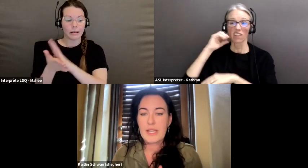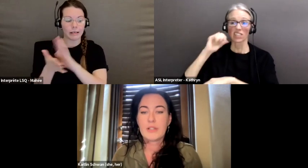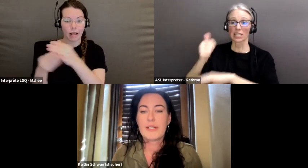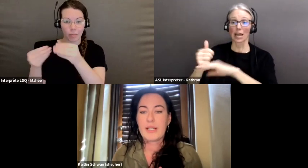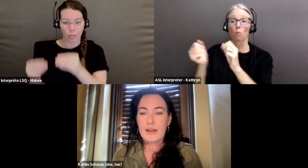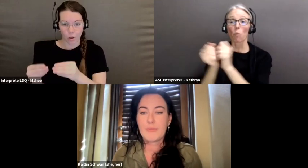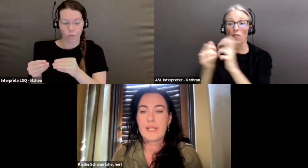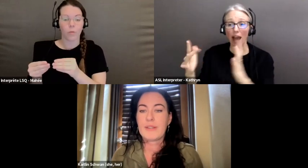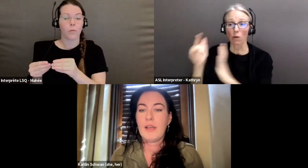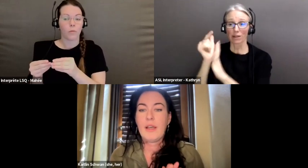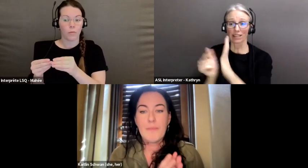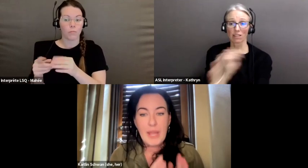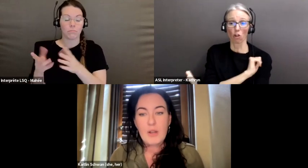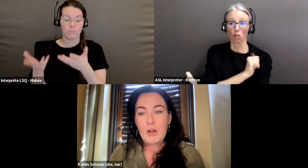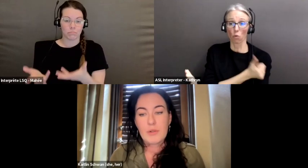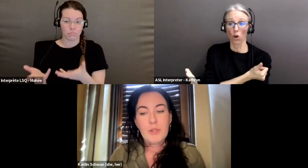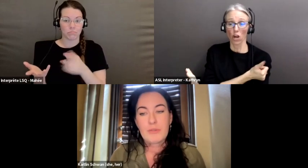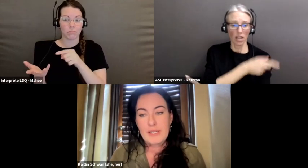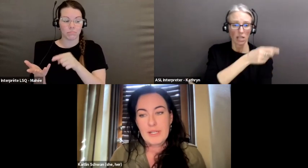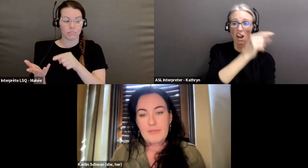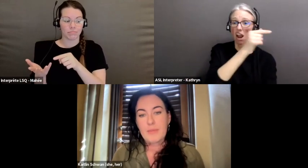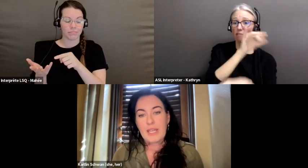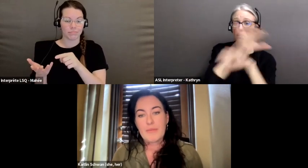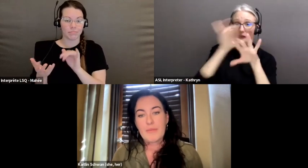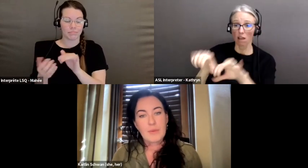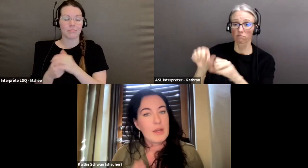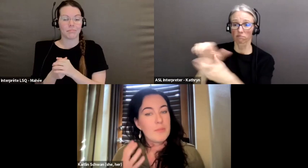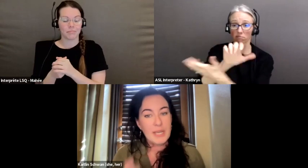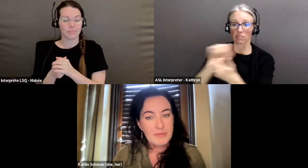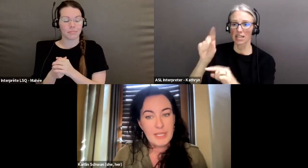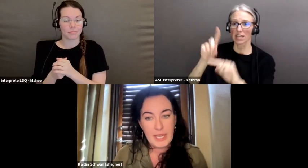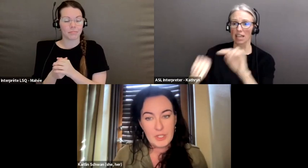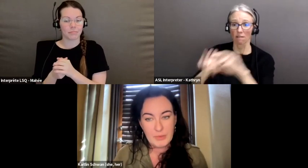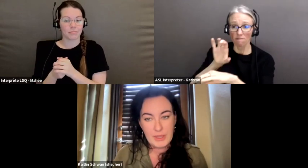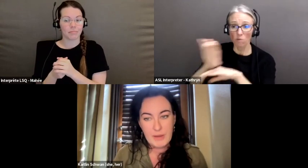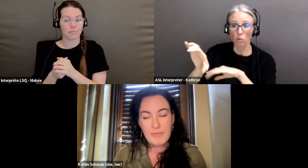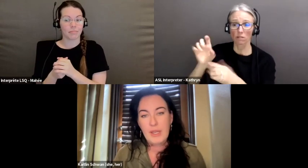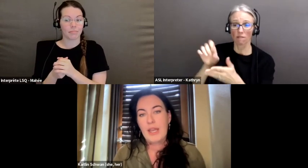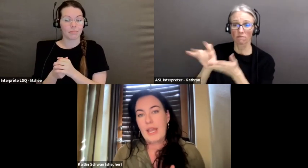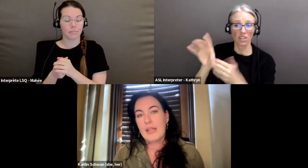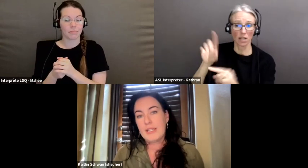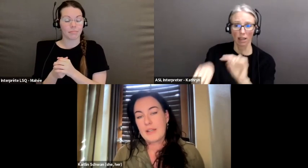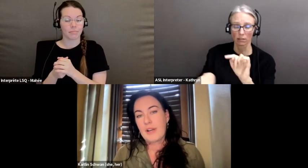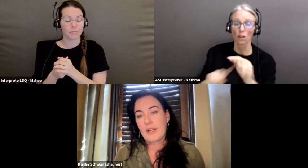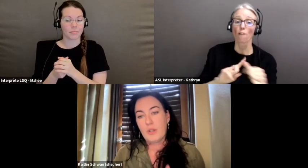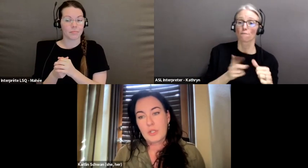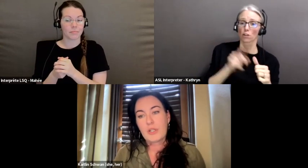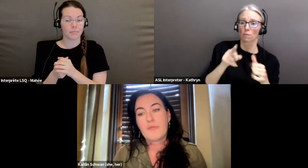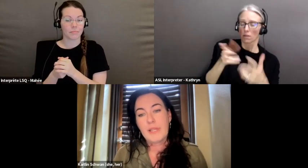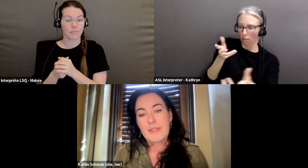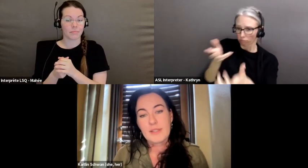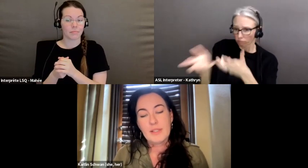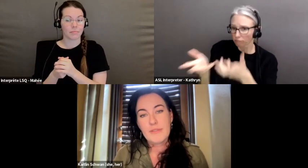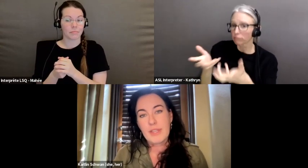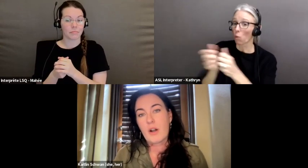the standard is that governments may not remove residents from encampments without meaningfully engaging with them and identifying